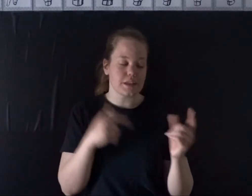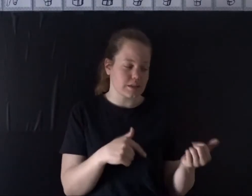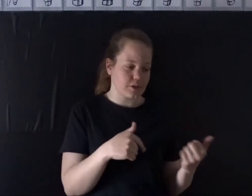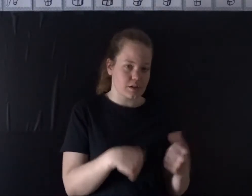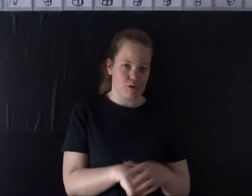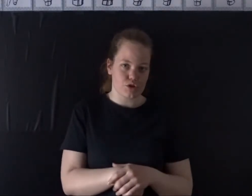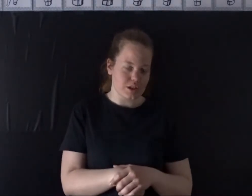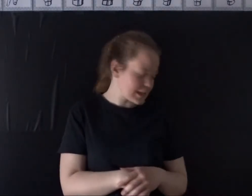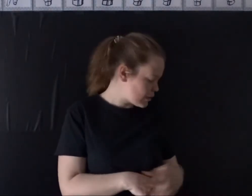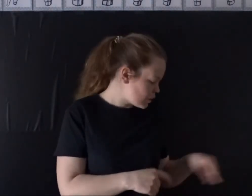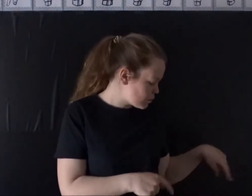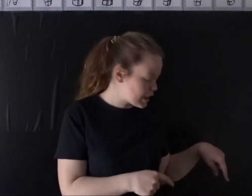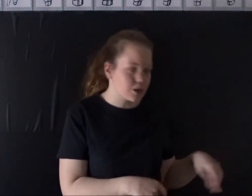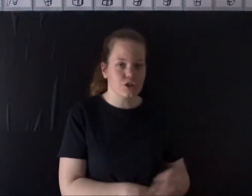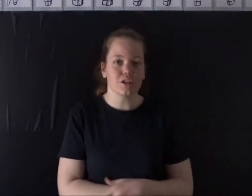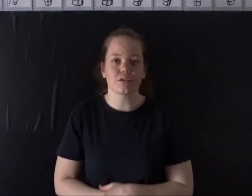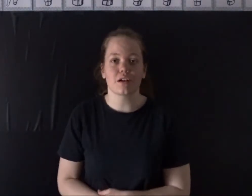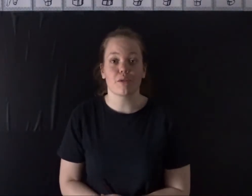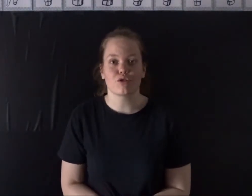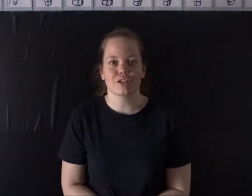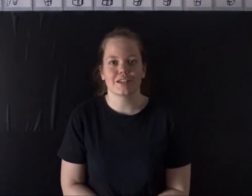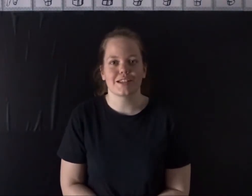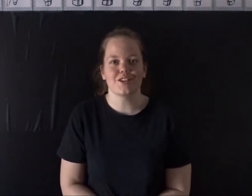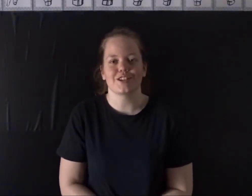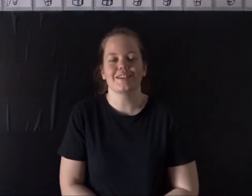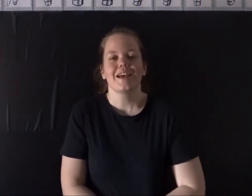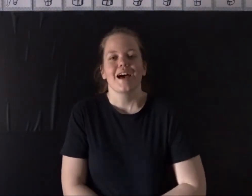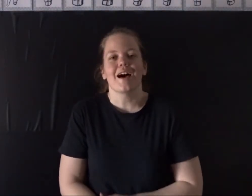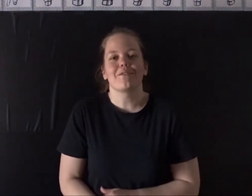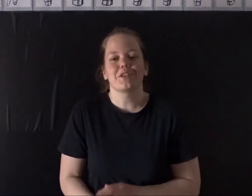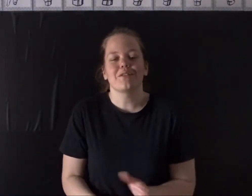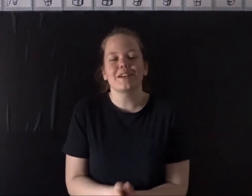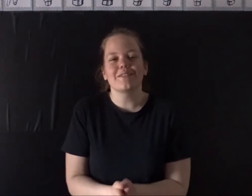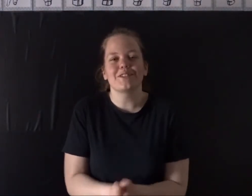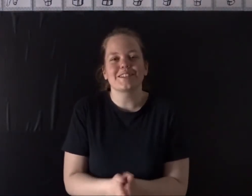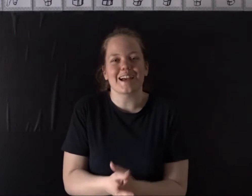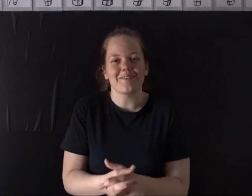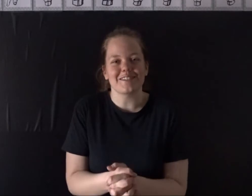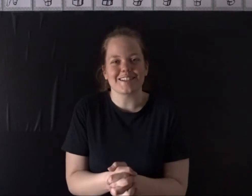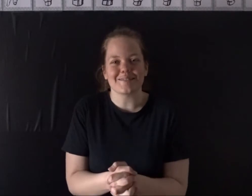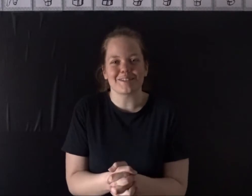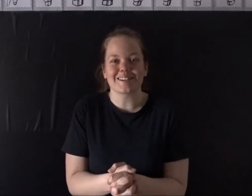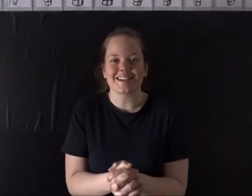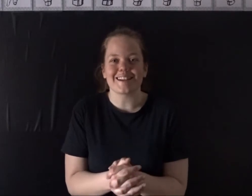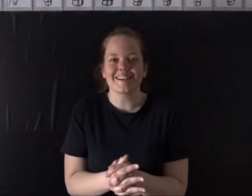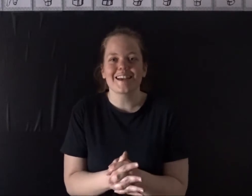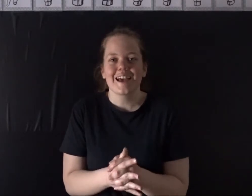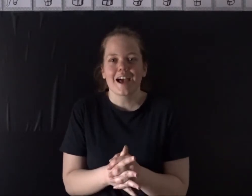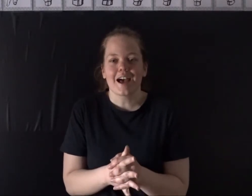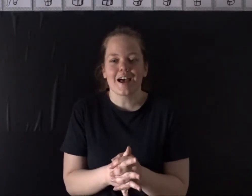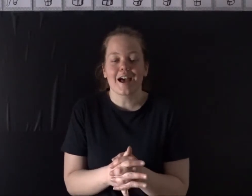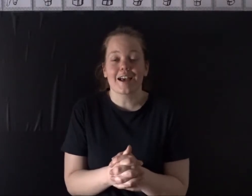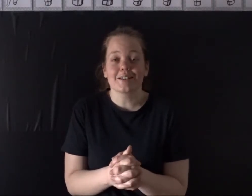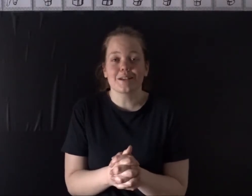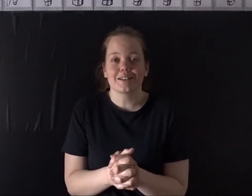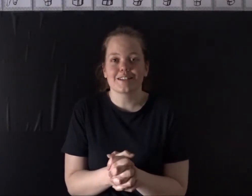different emotions, and we will actually use our emotions station for the very first time, which is super exciting as well.